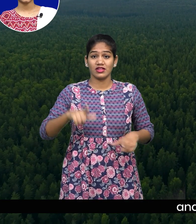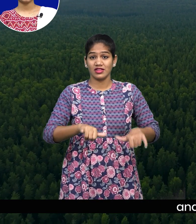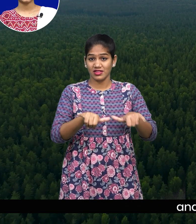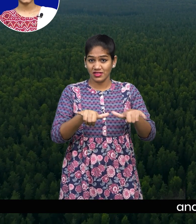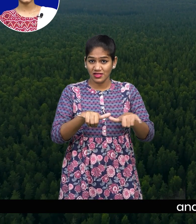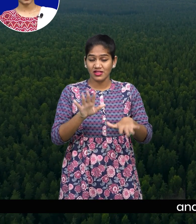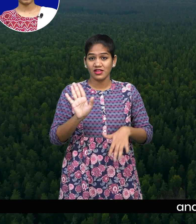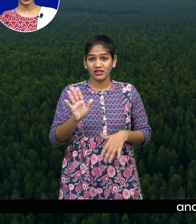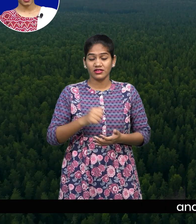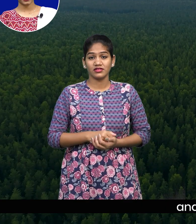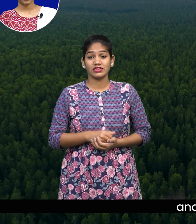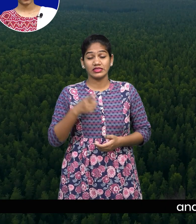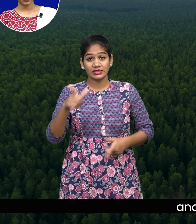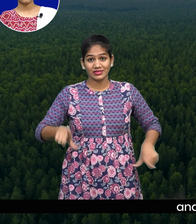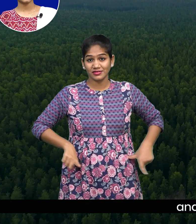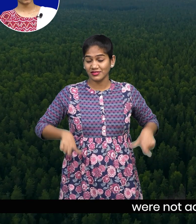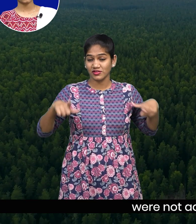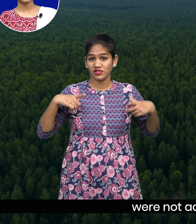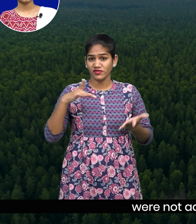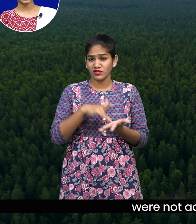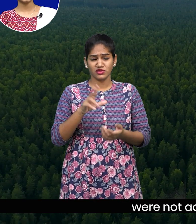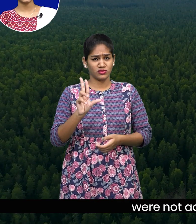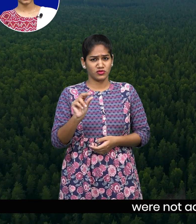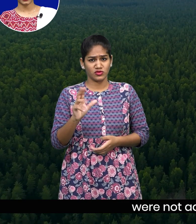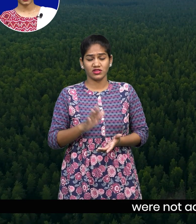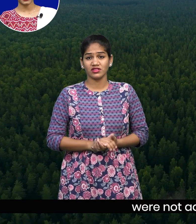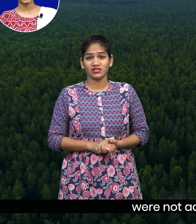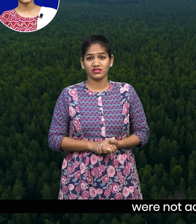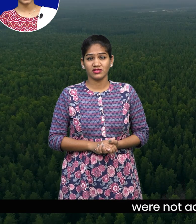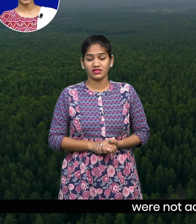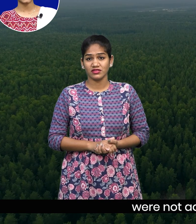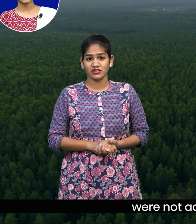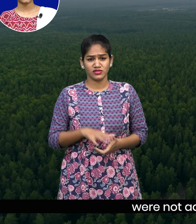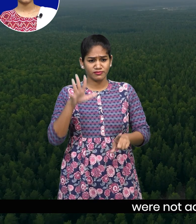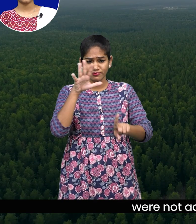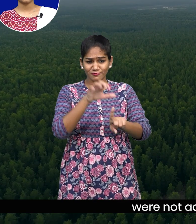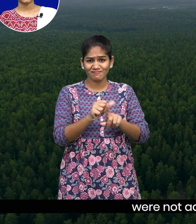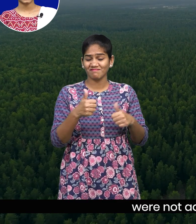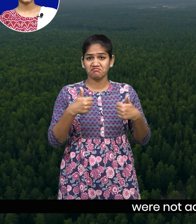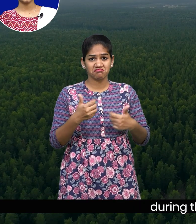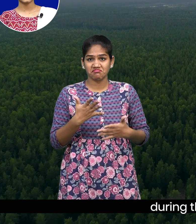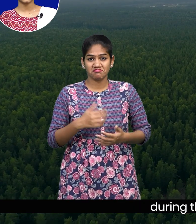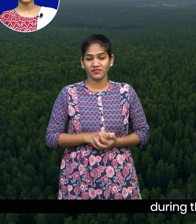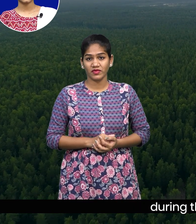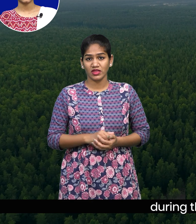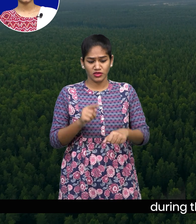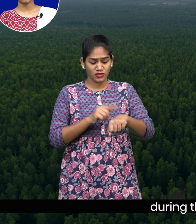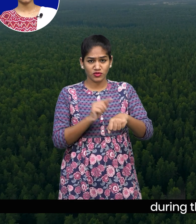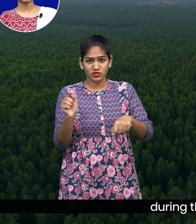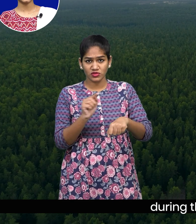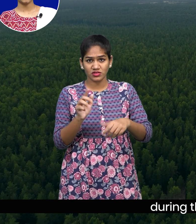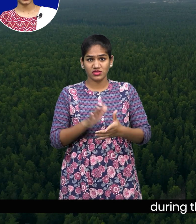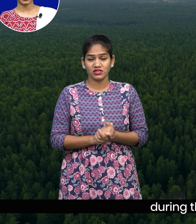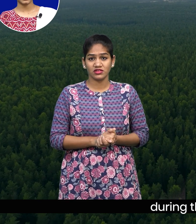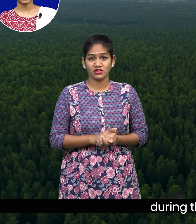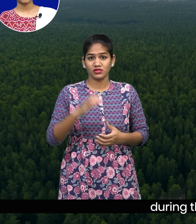and their habitat were not adequately recognized during the